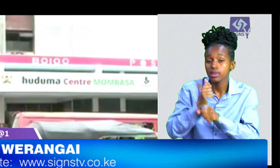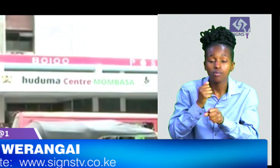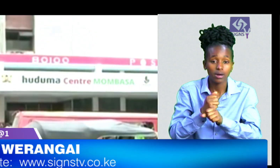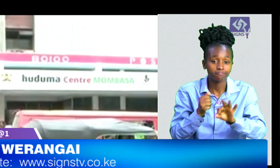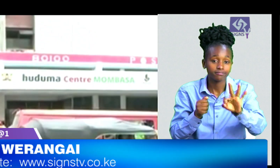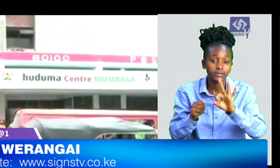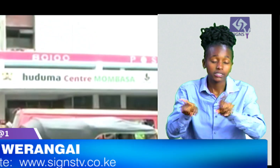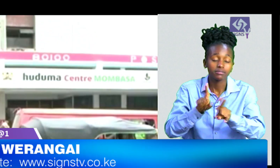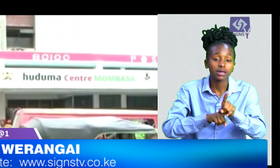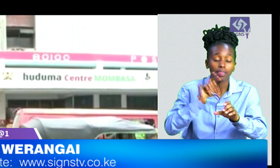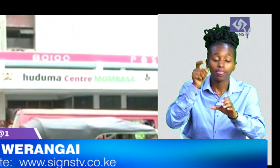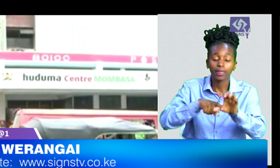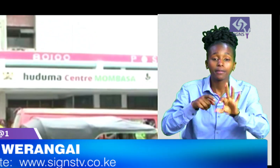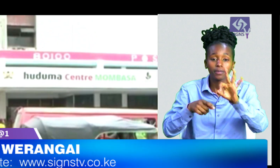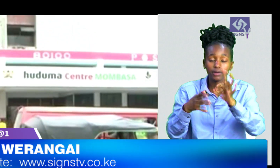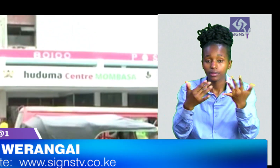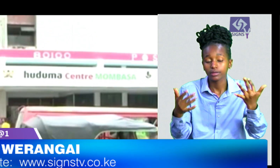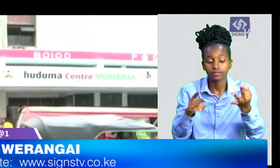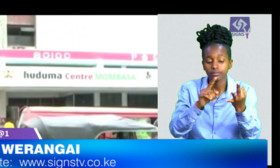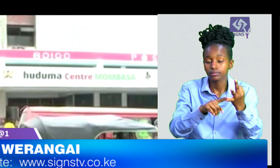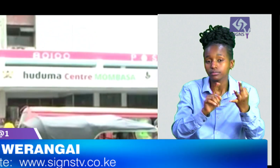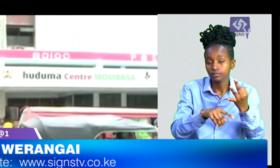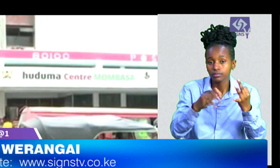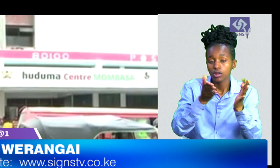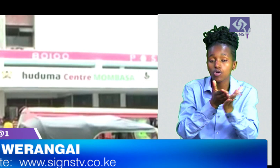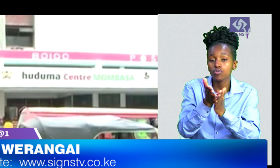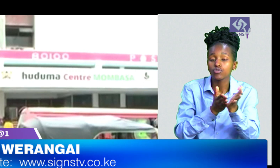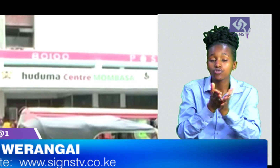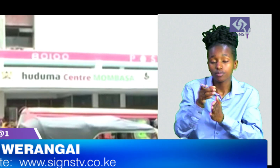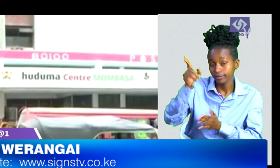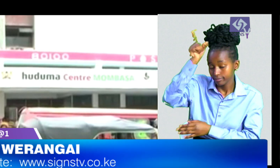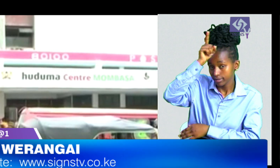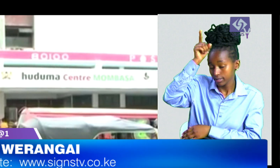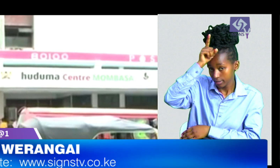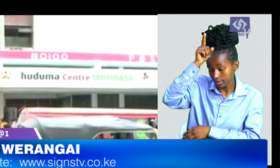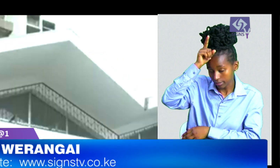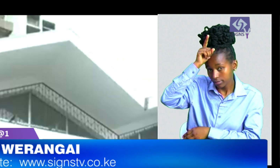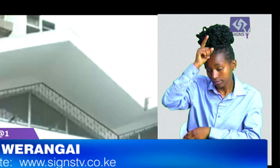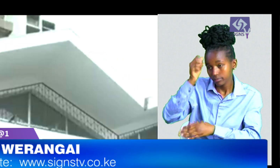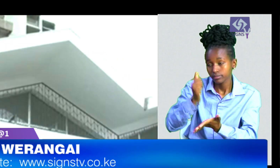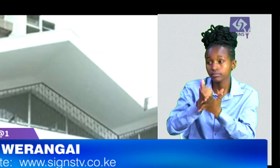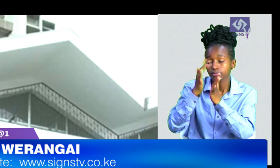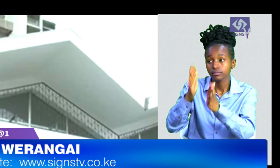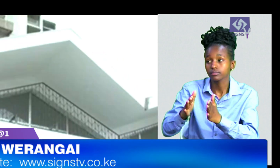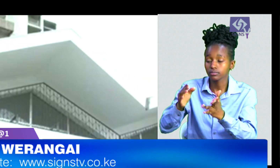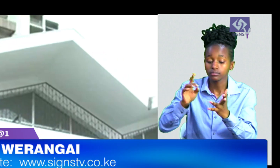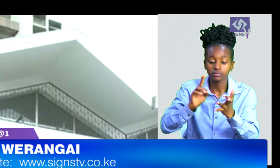platforms, namely the Huduma Mashinani outreaches that take